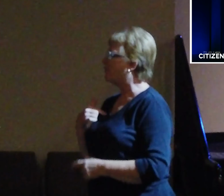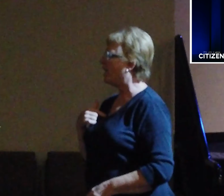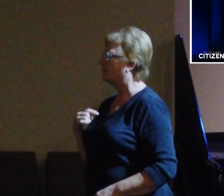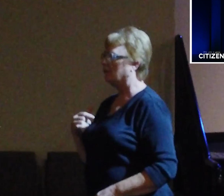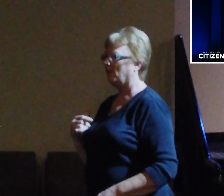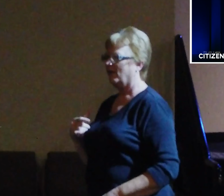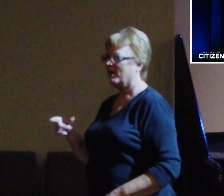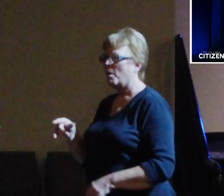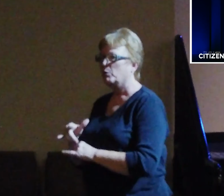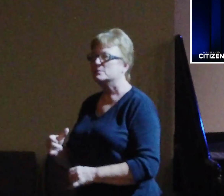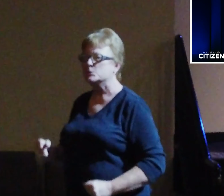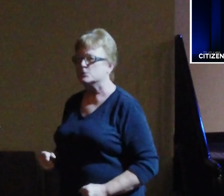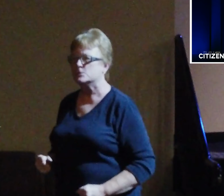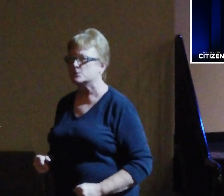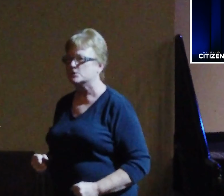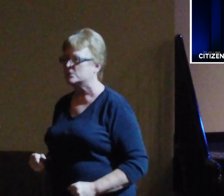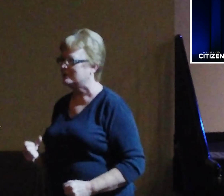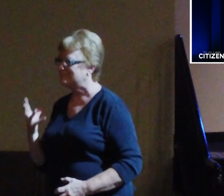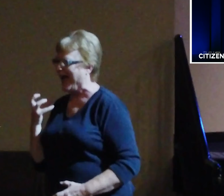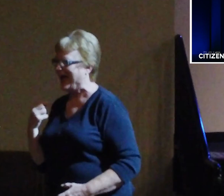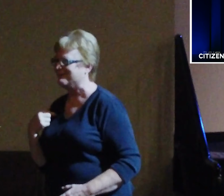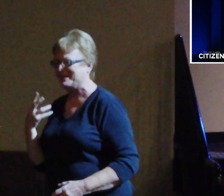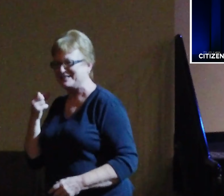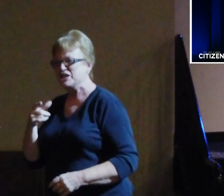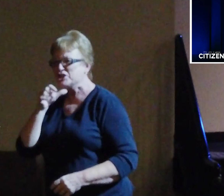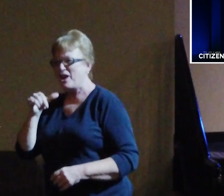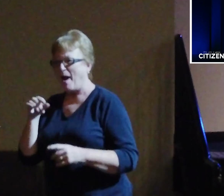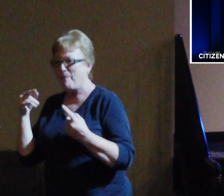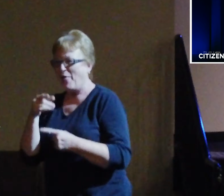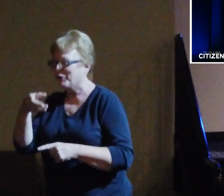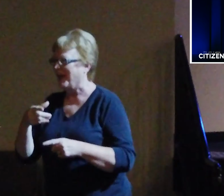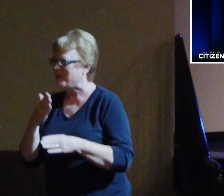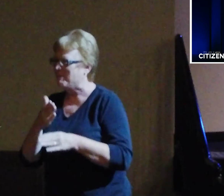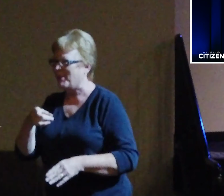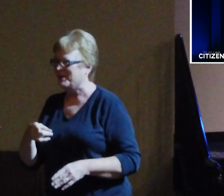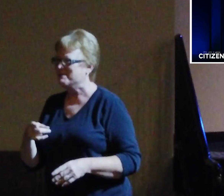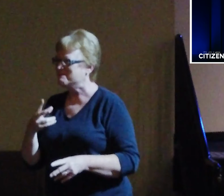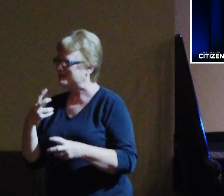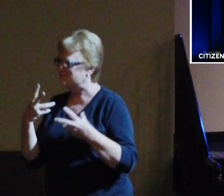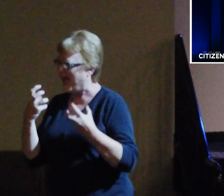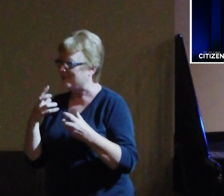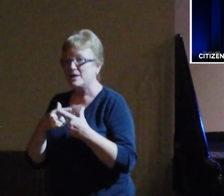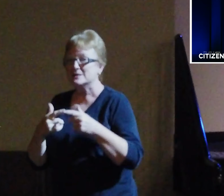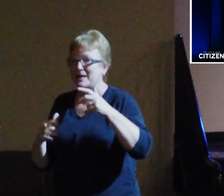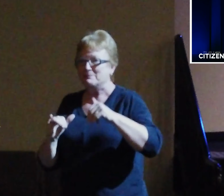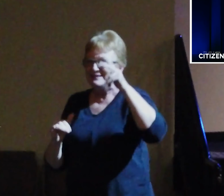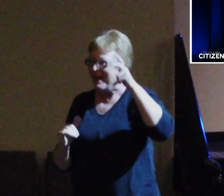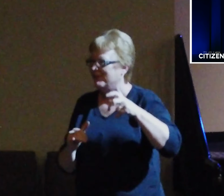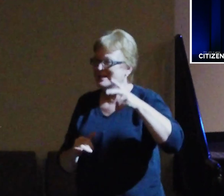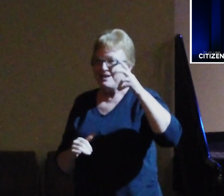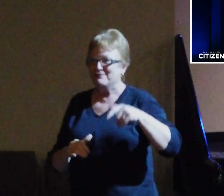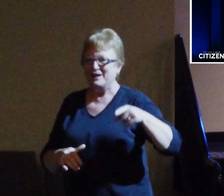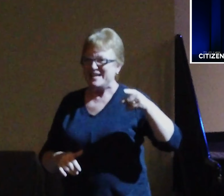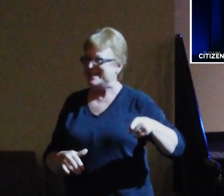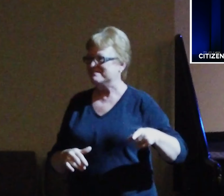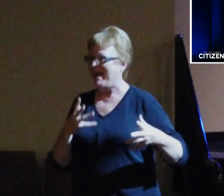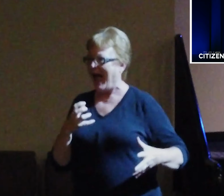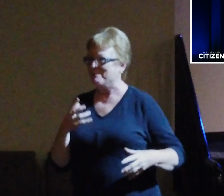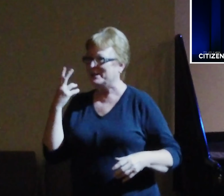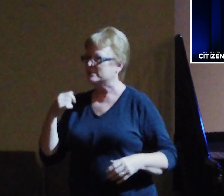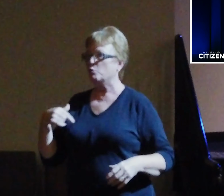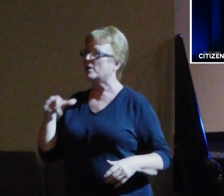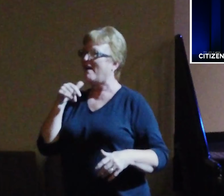The second thing that it demonstrates, it's a clear sign of our salvation from God. As